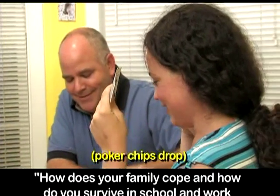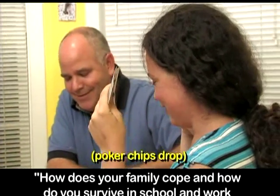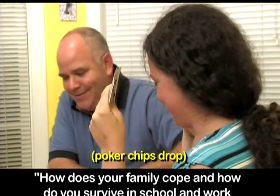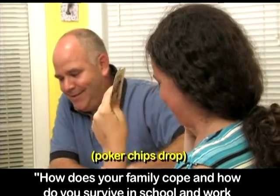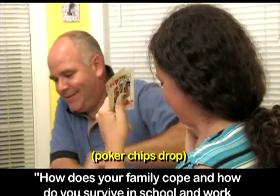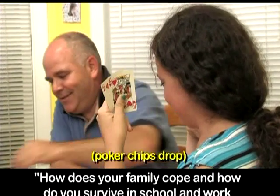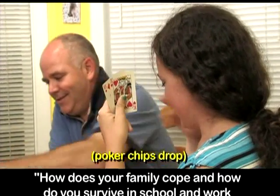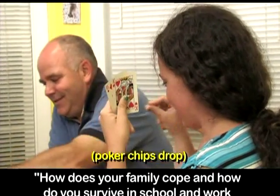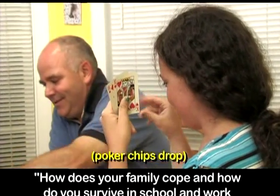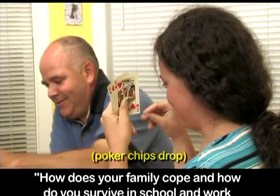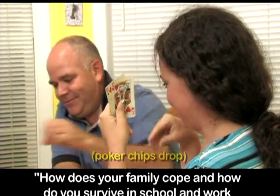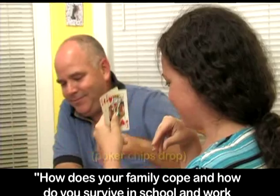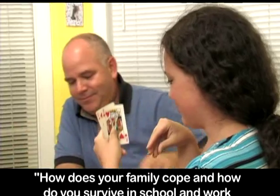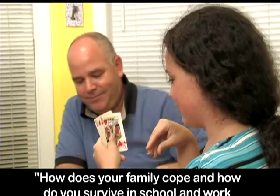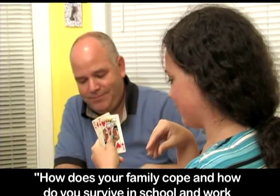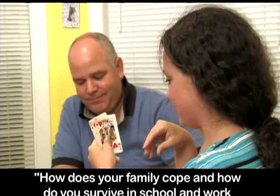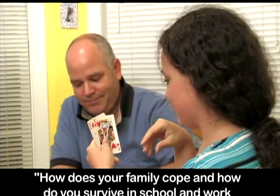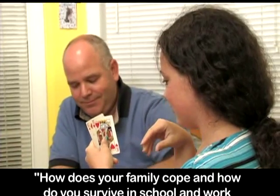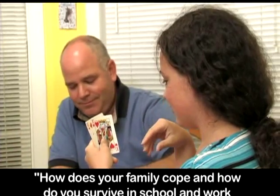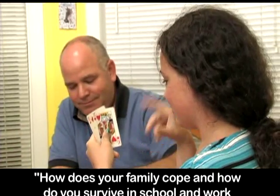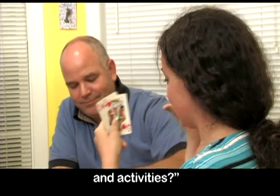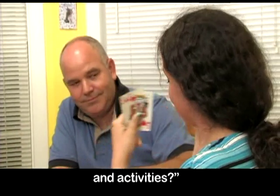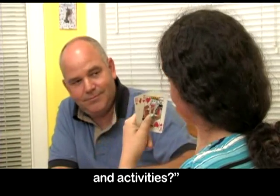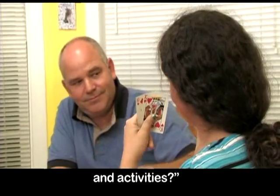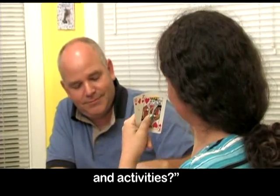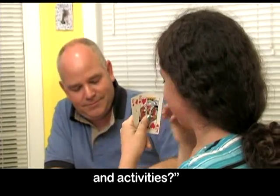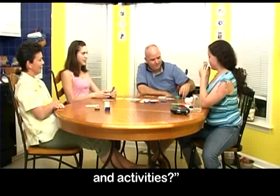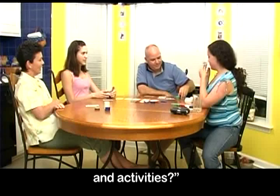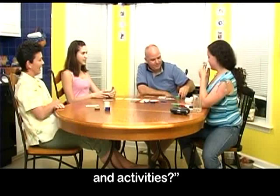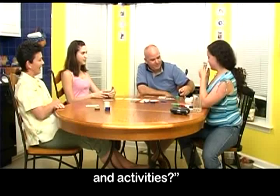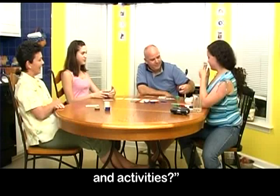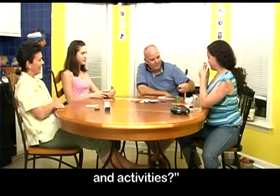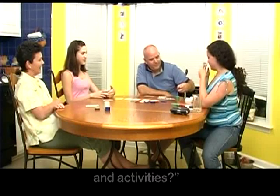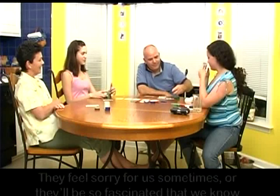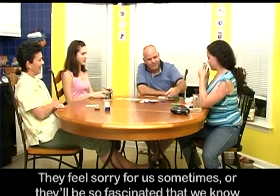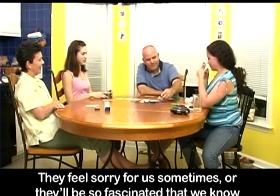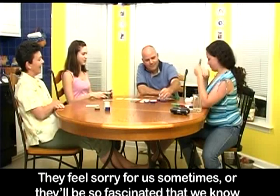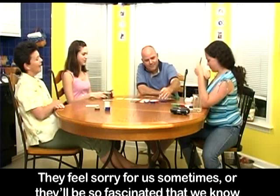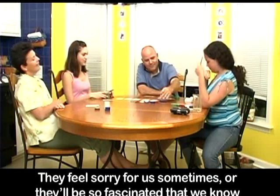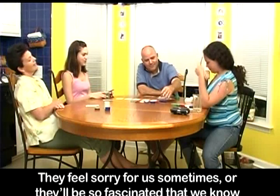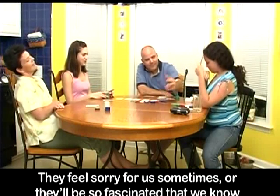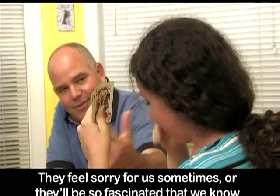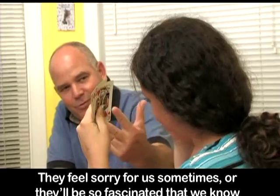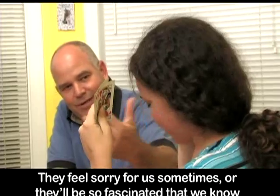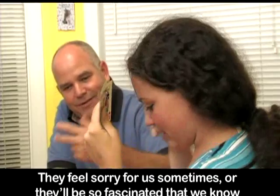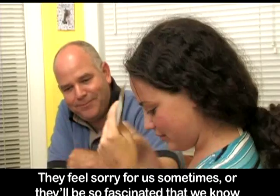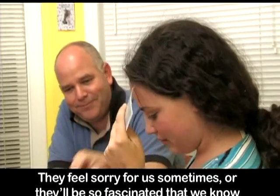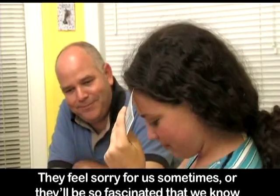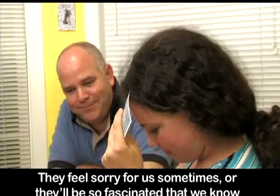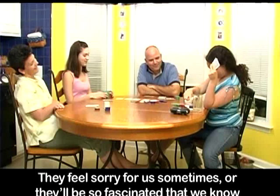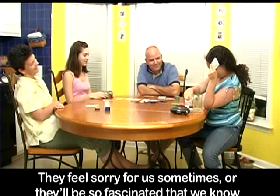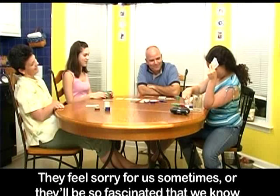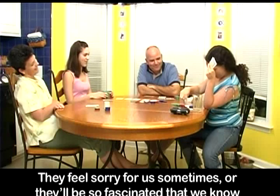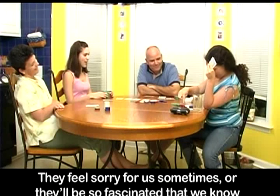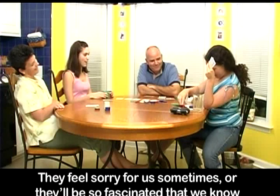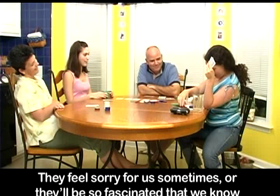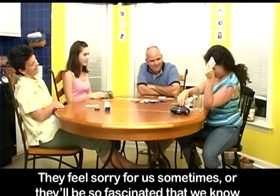you survive in school and work and activities? They feel sorry for us sometimes, or they'll be